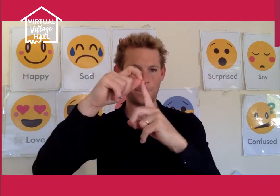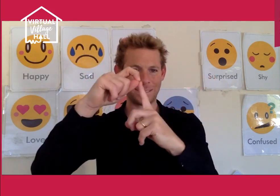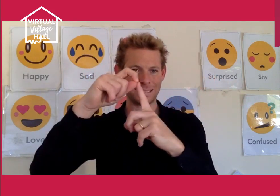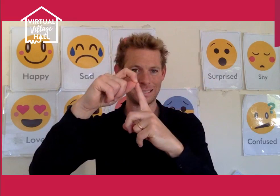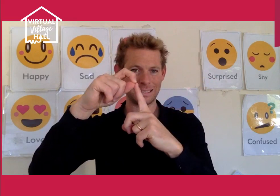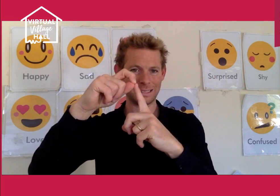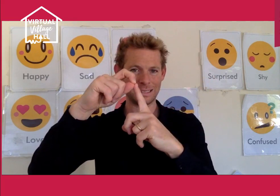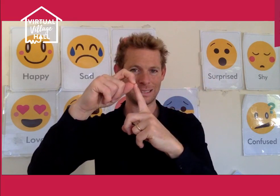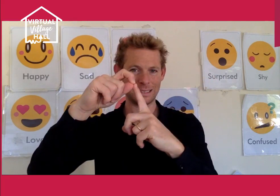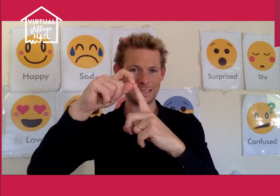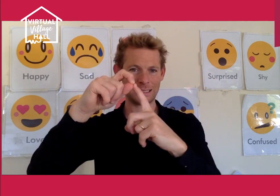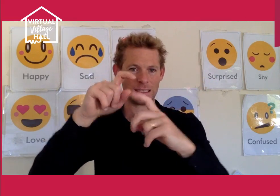P,